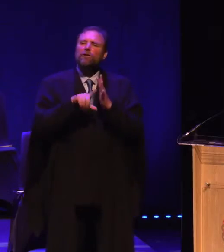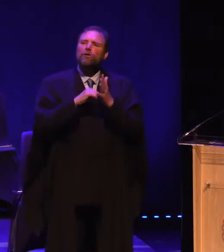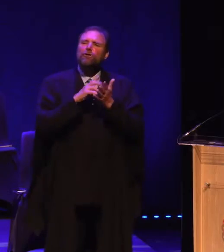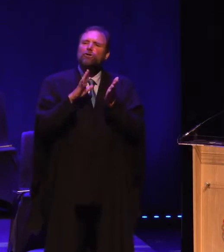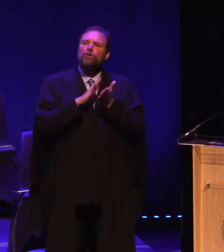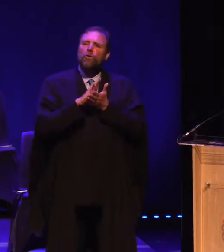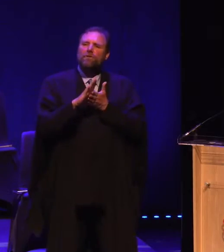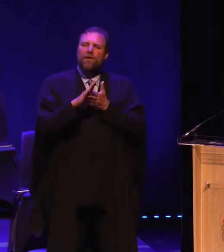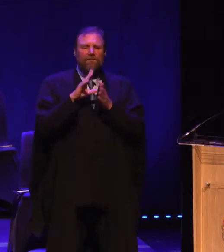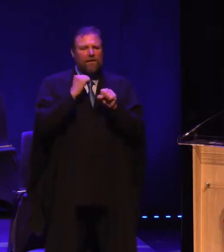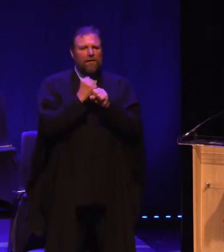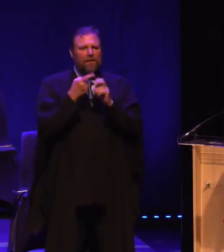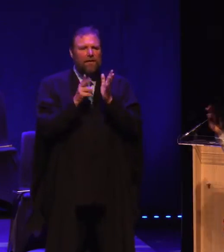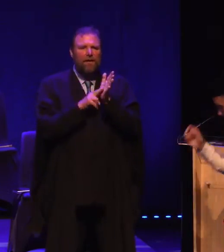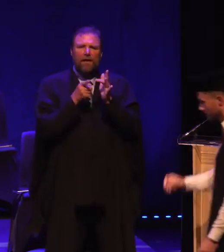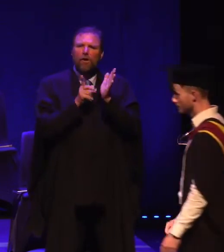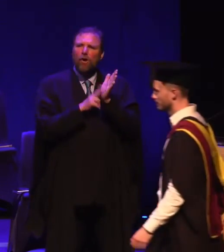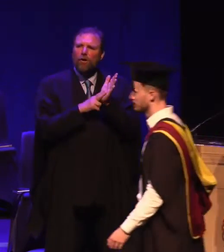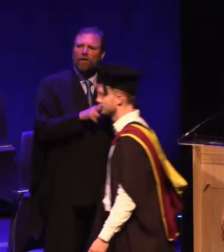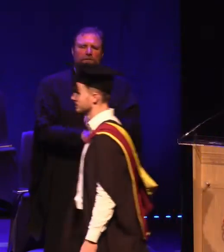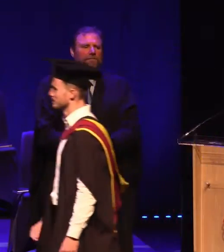Joseph Gunyon.